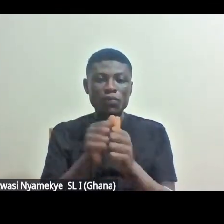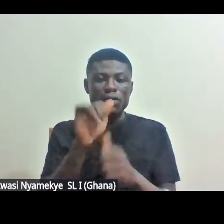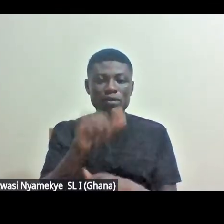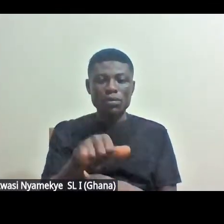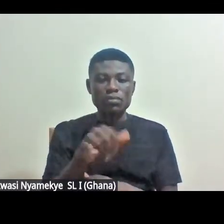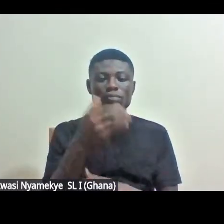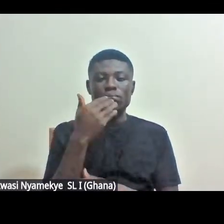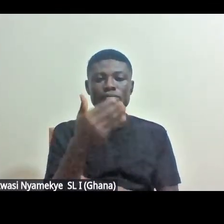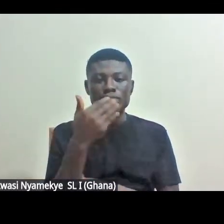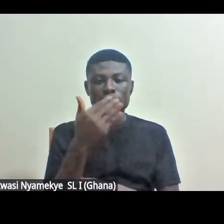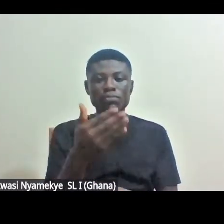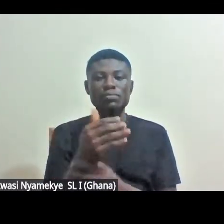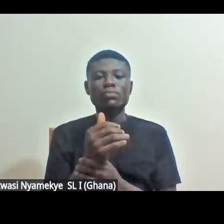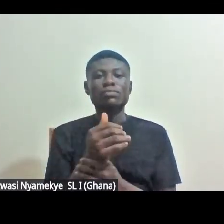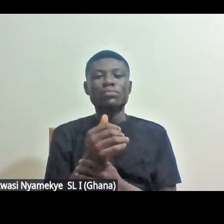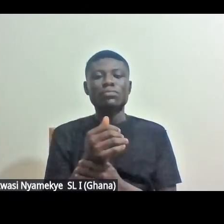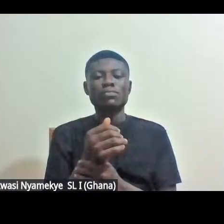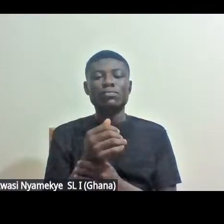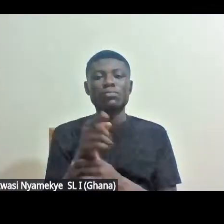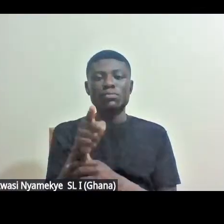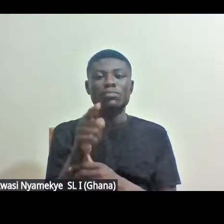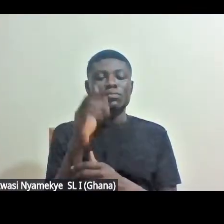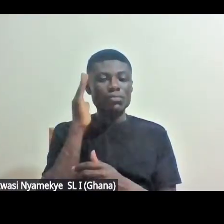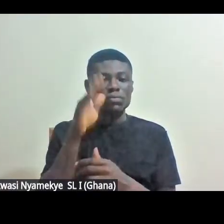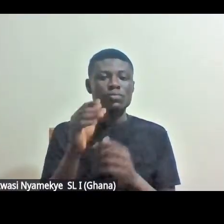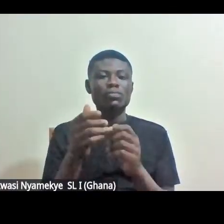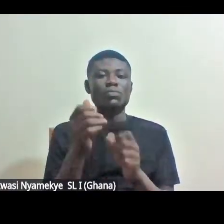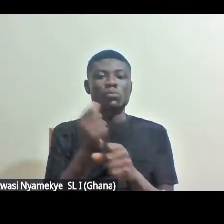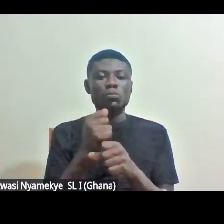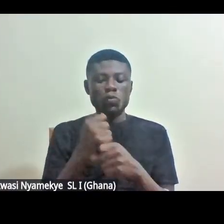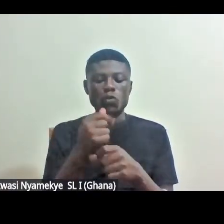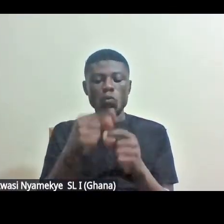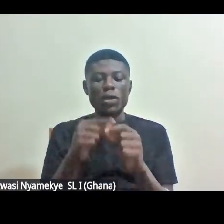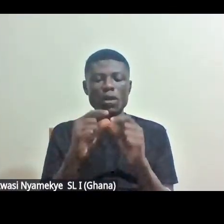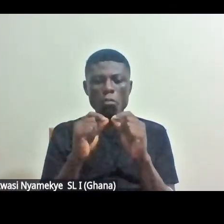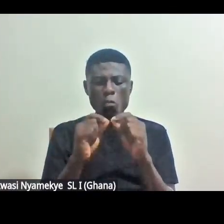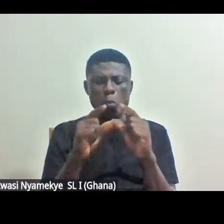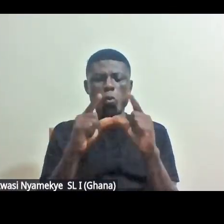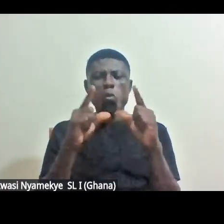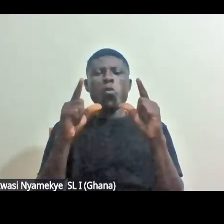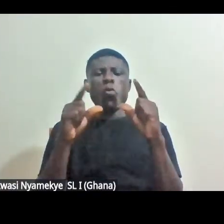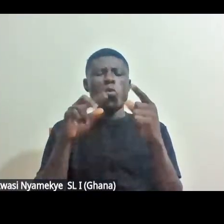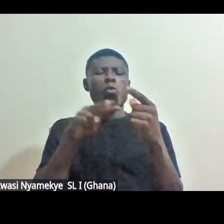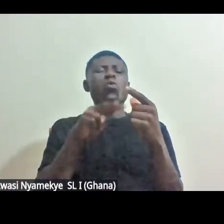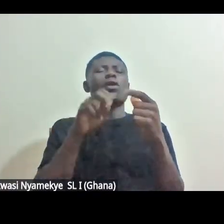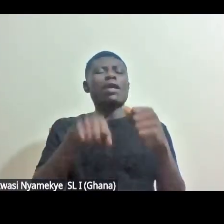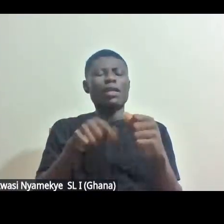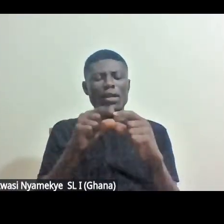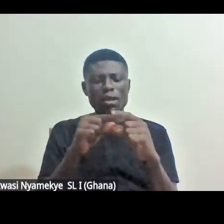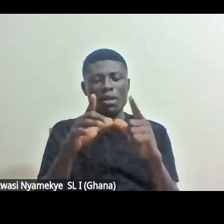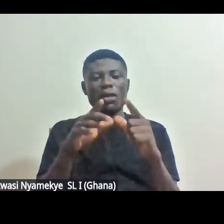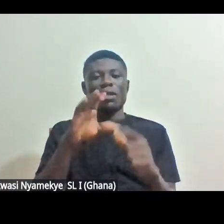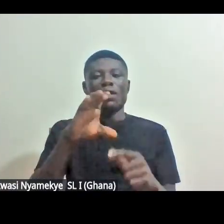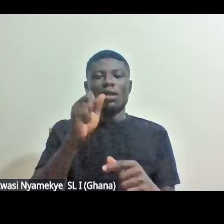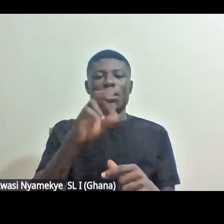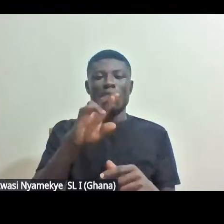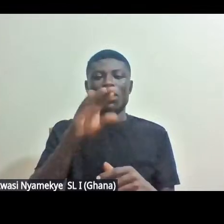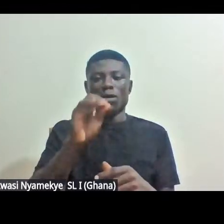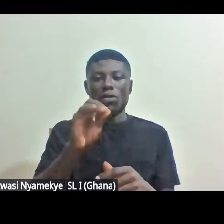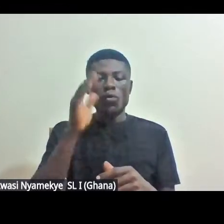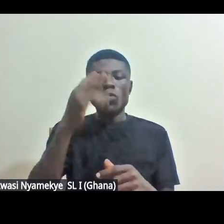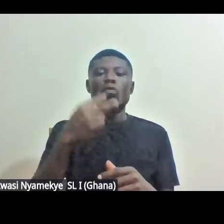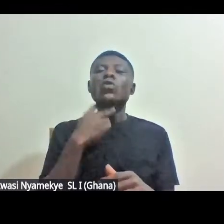Okay, Ravna says she'll zoom in to make the text bigger. Okay, Carol will read out loud